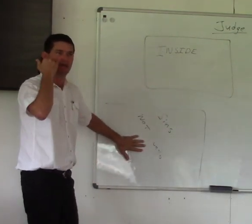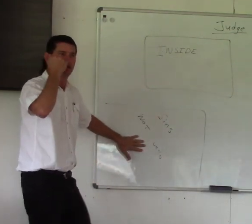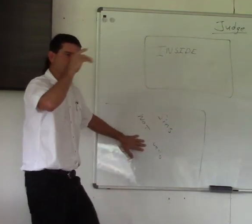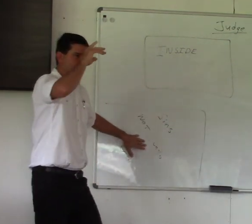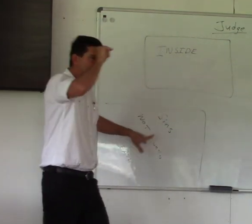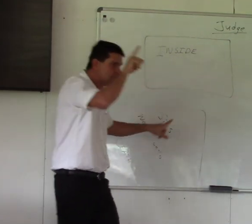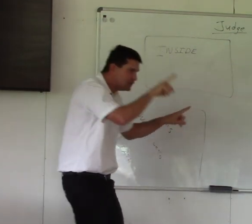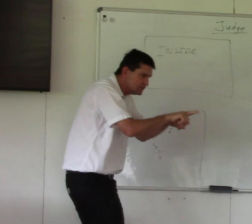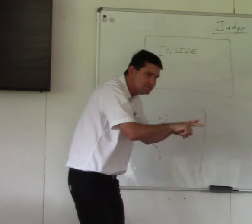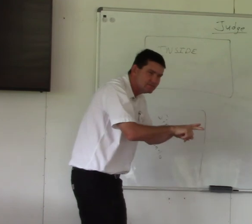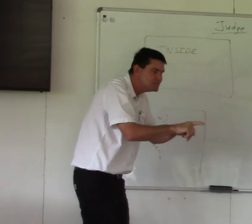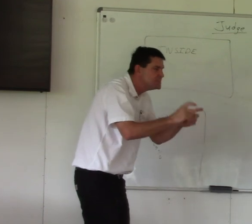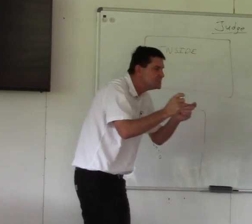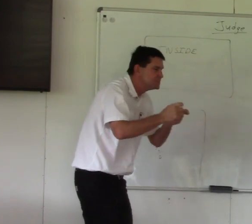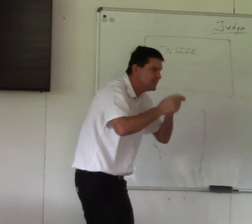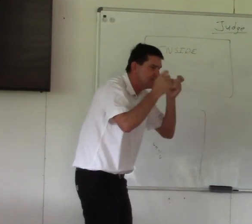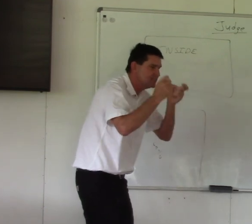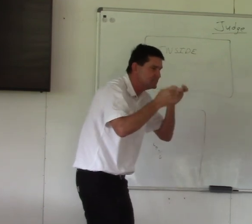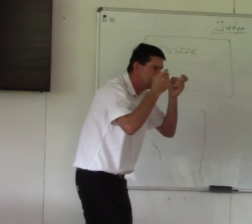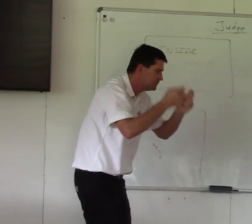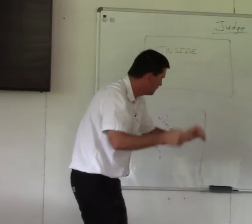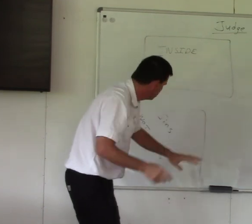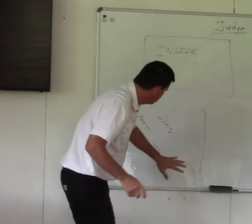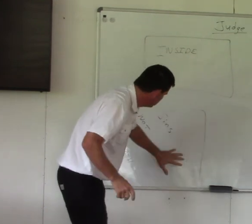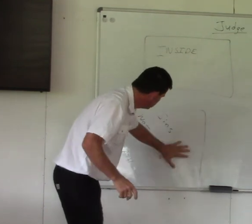if a brother sins,